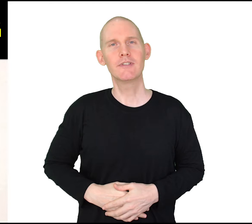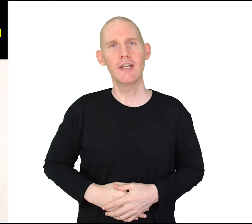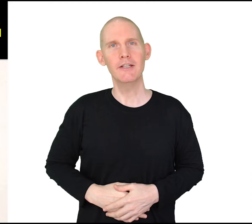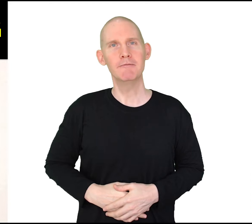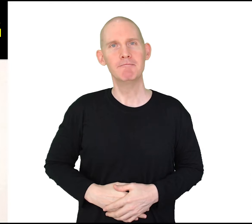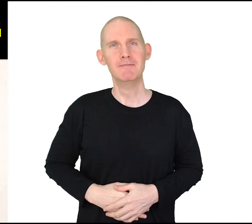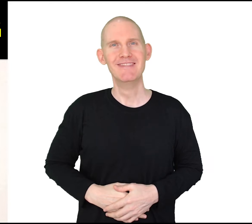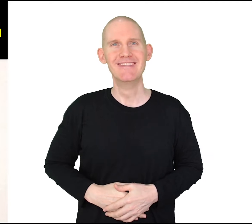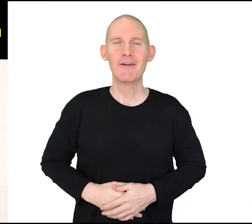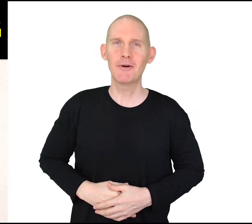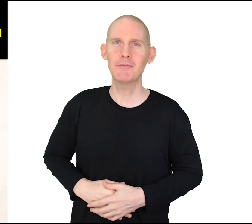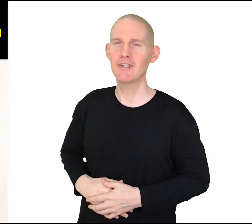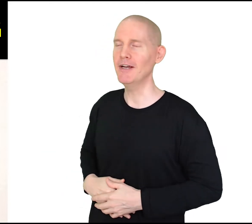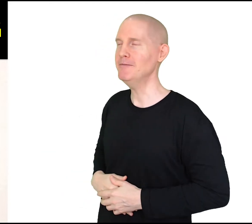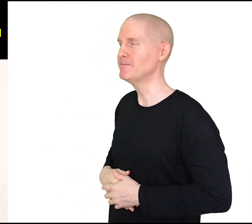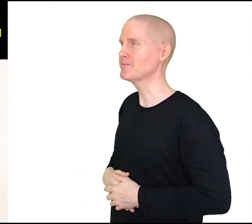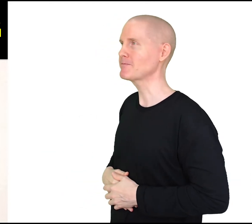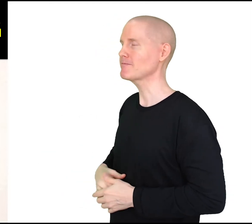Understanding. From the side.